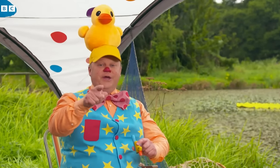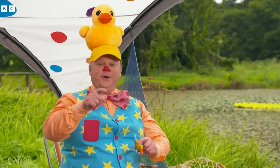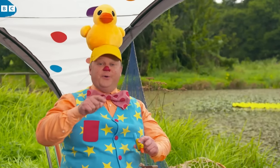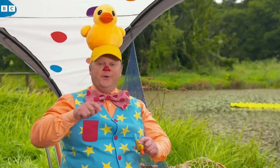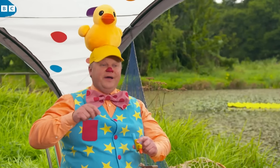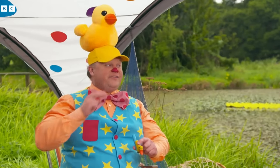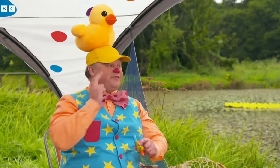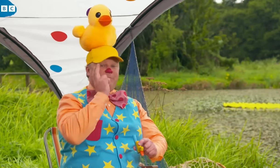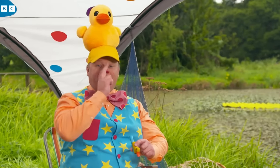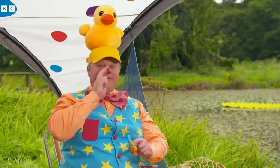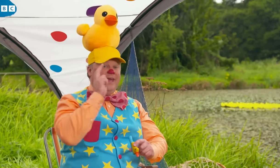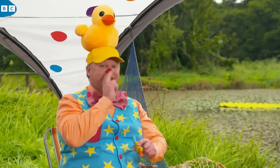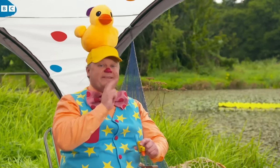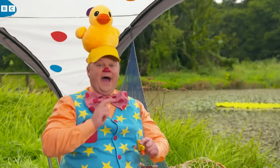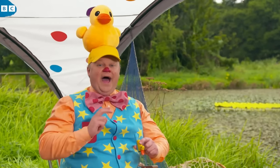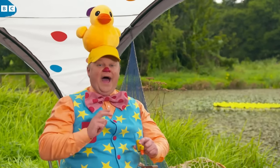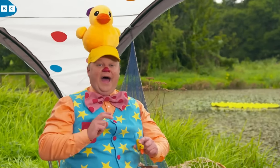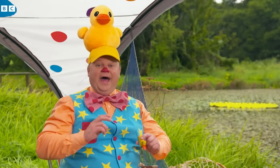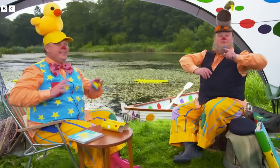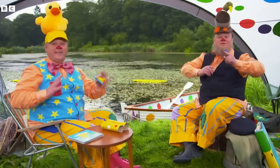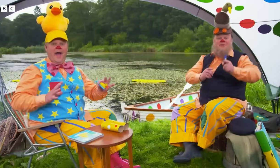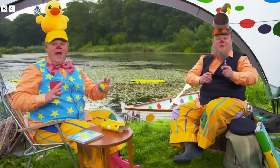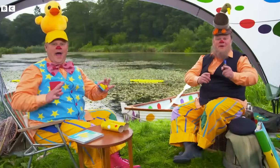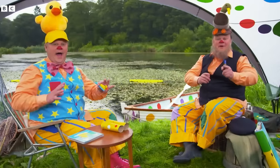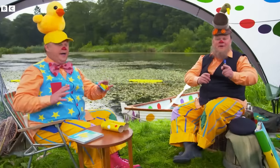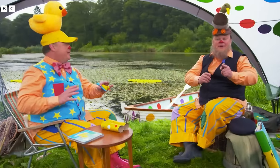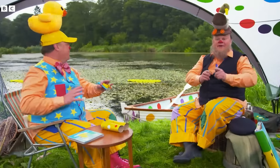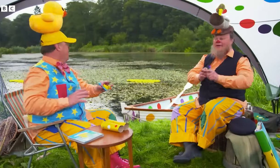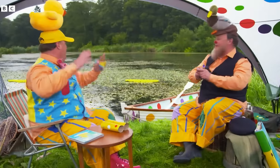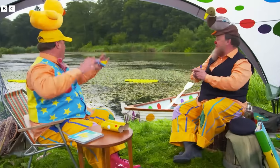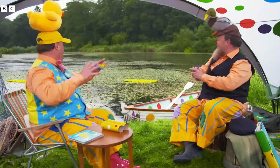you spotted a duck.